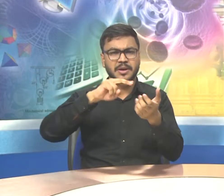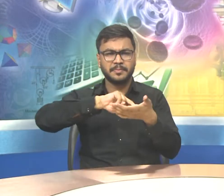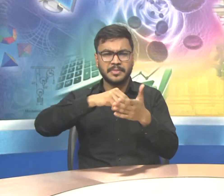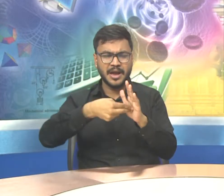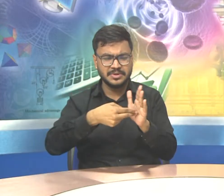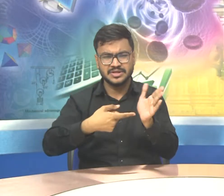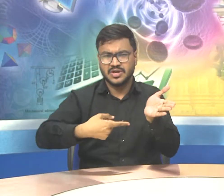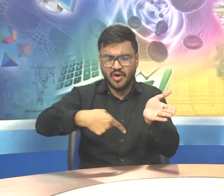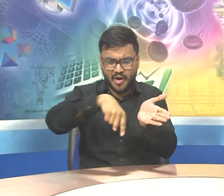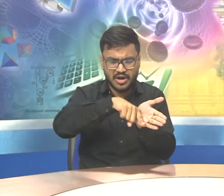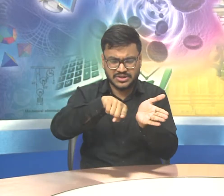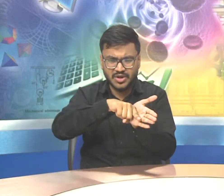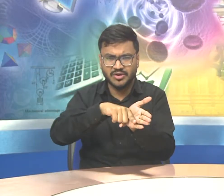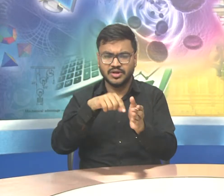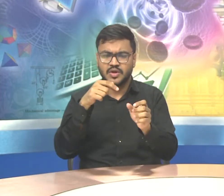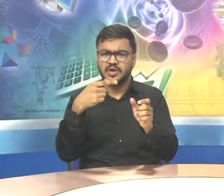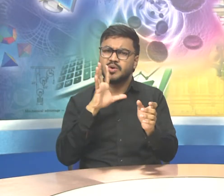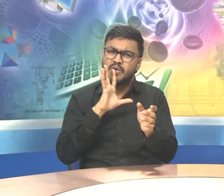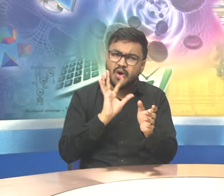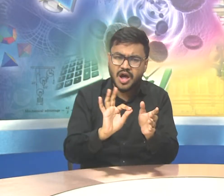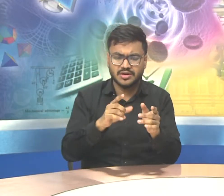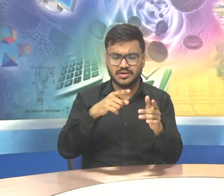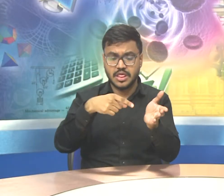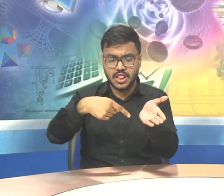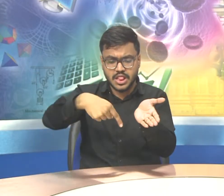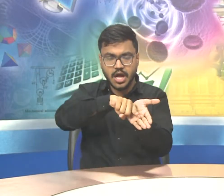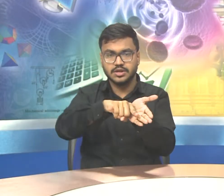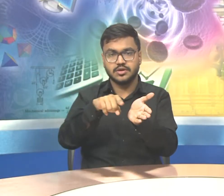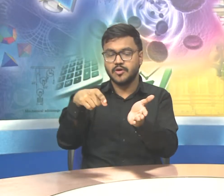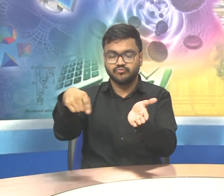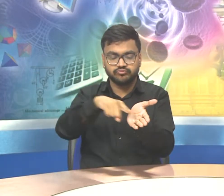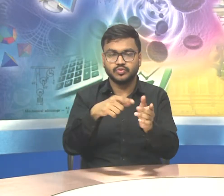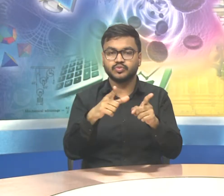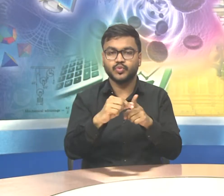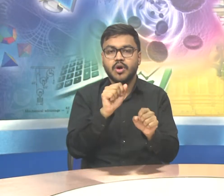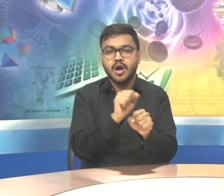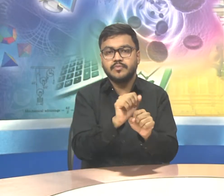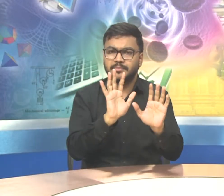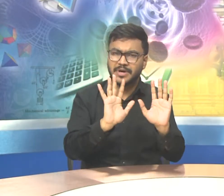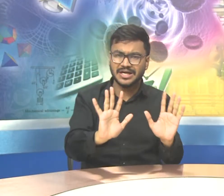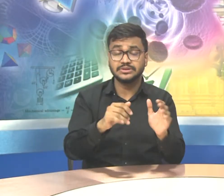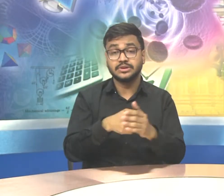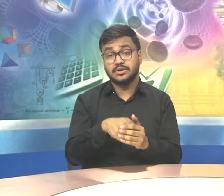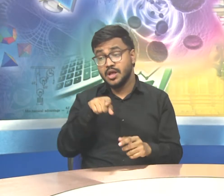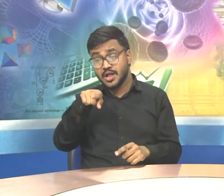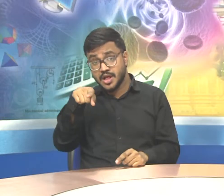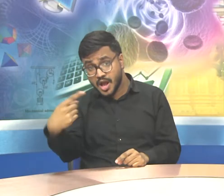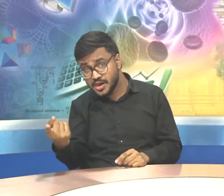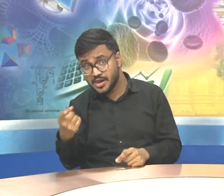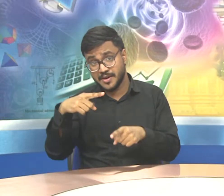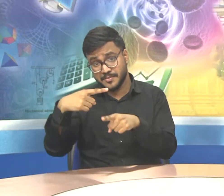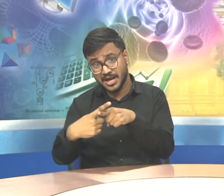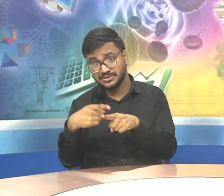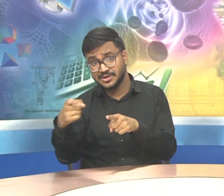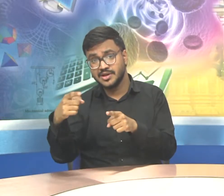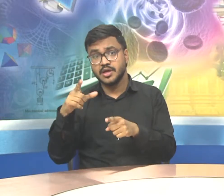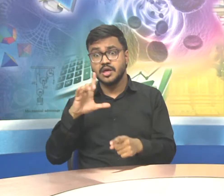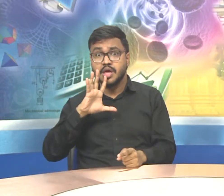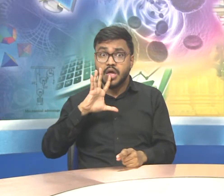can distinguish between the nominal and real executive.